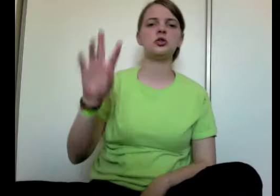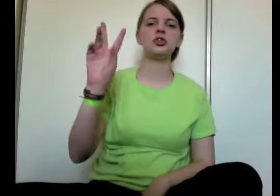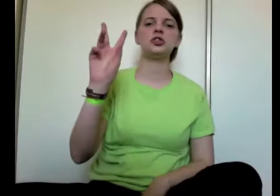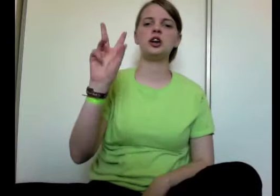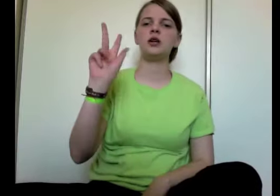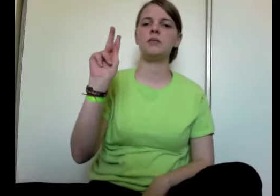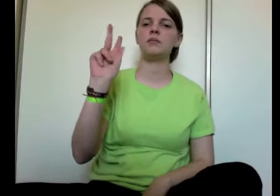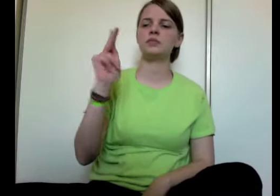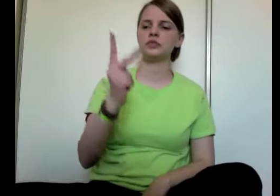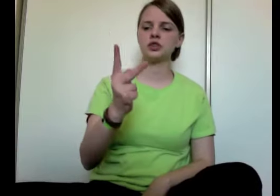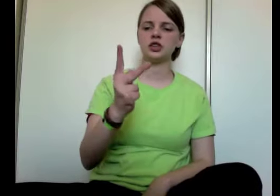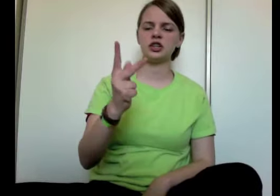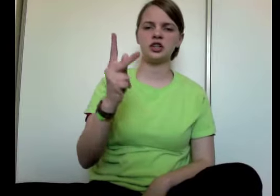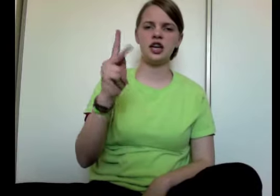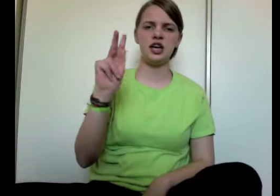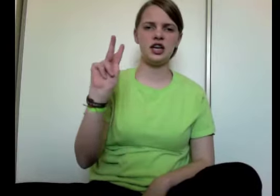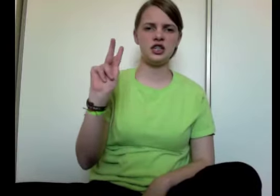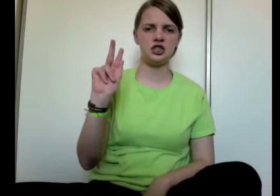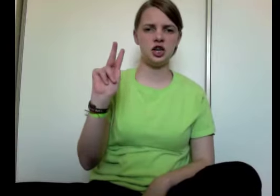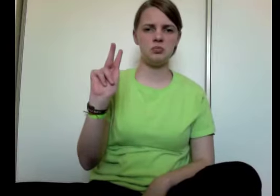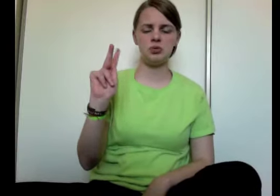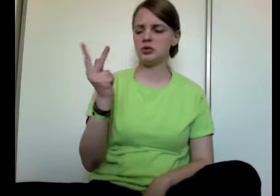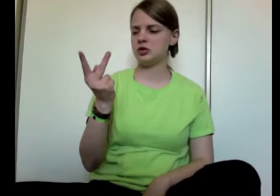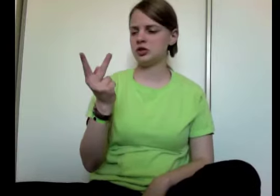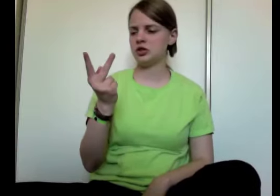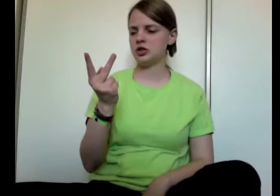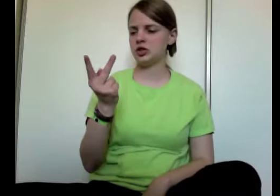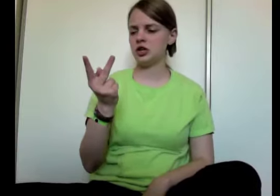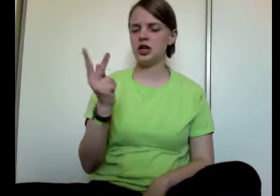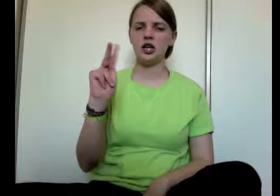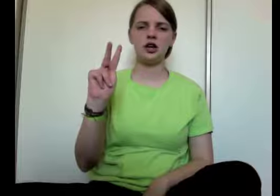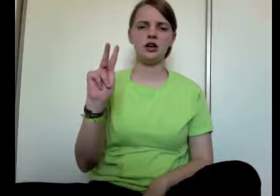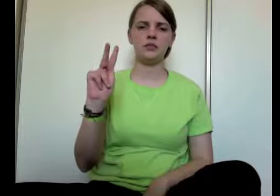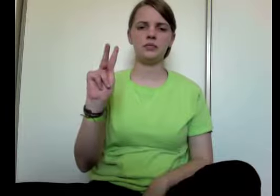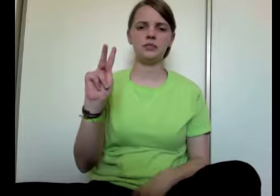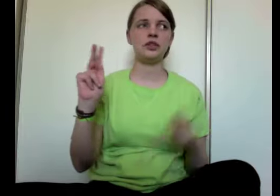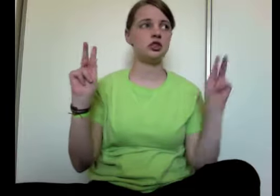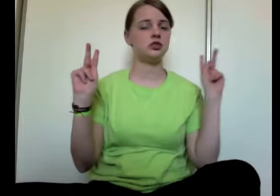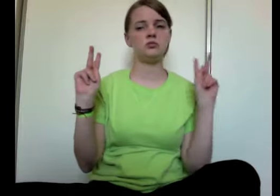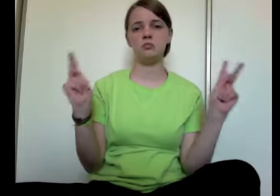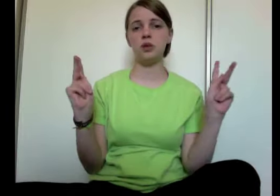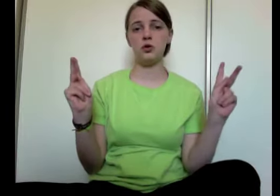it's like a K hand shape, and it's both